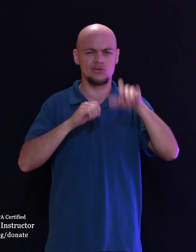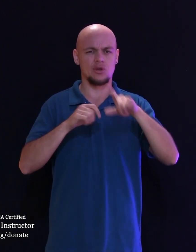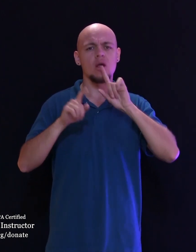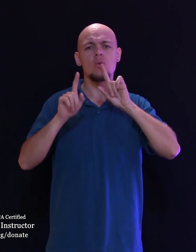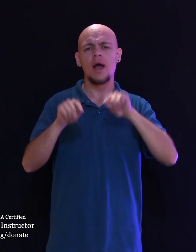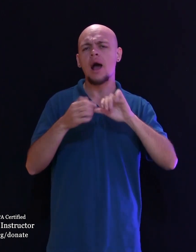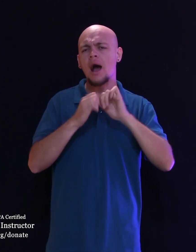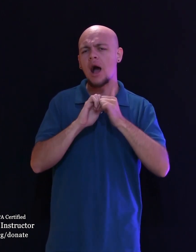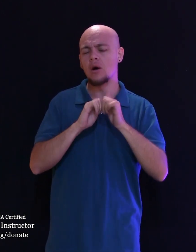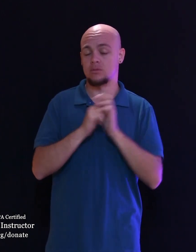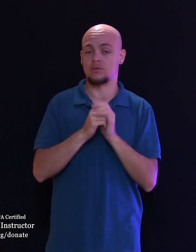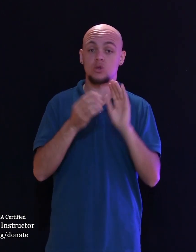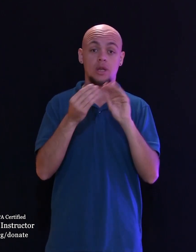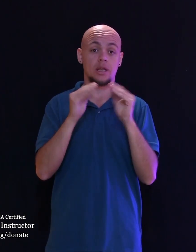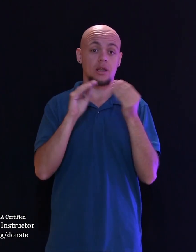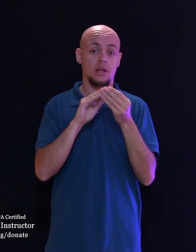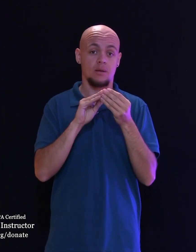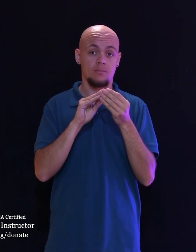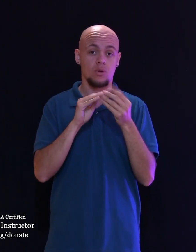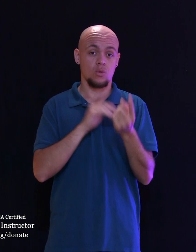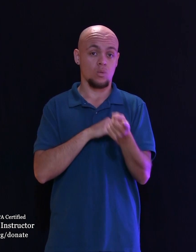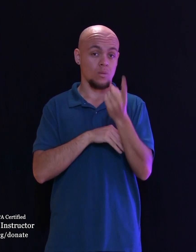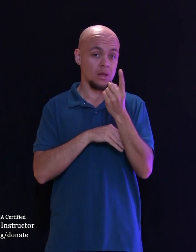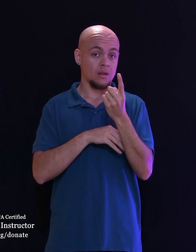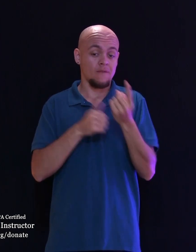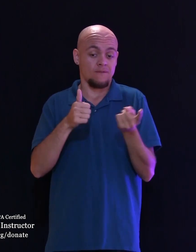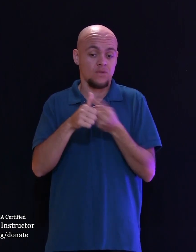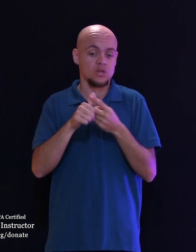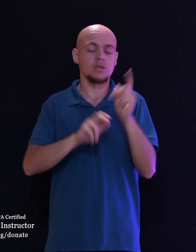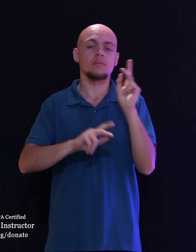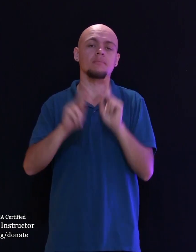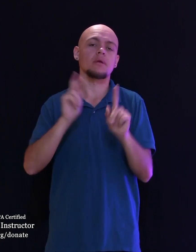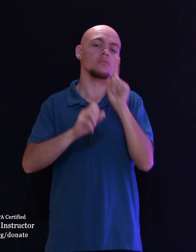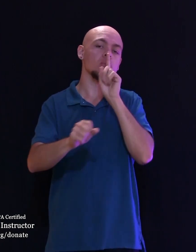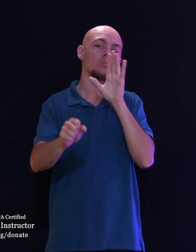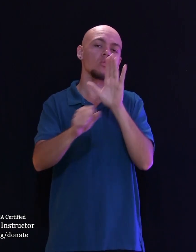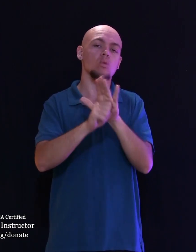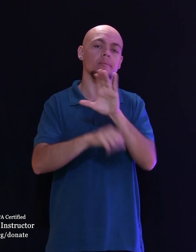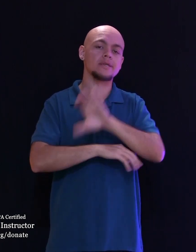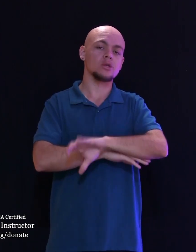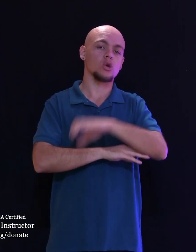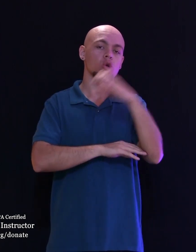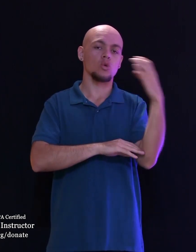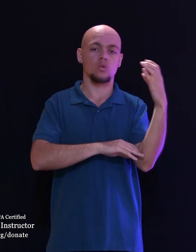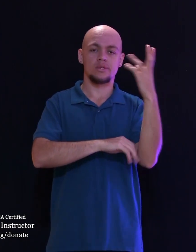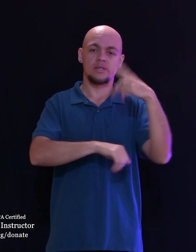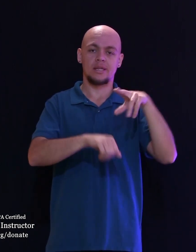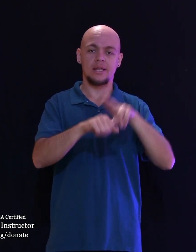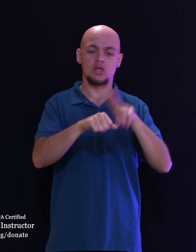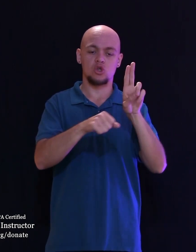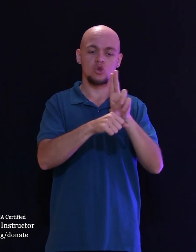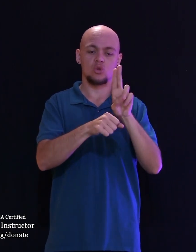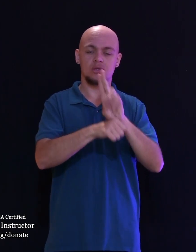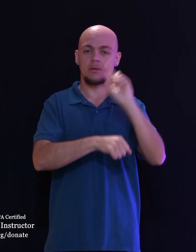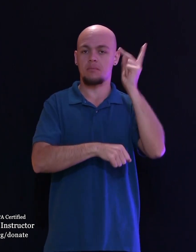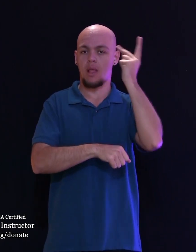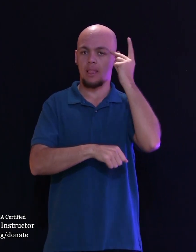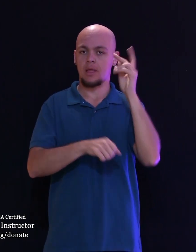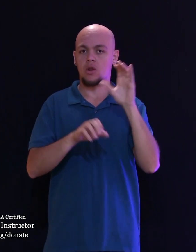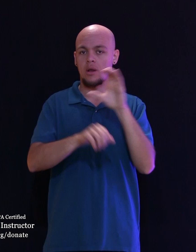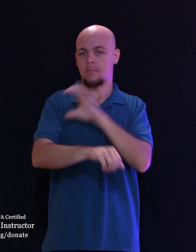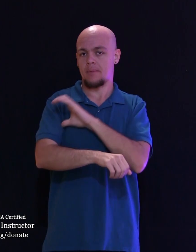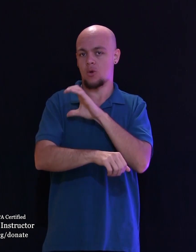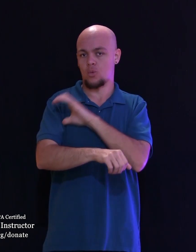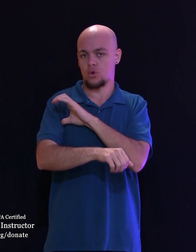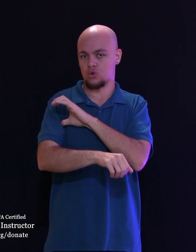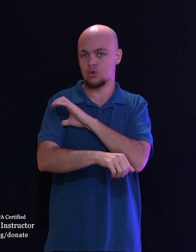react to this? Well, number one, I want to tell you right now, beware of those promising a Christian nation through political power. We